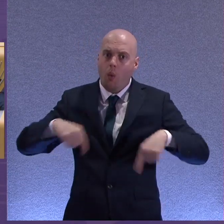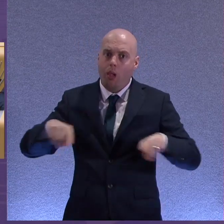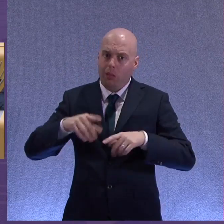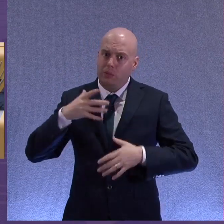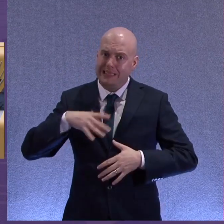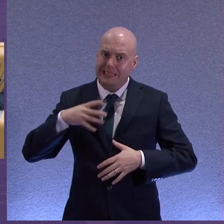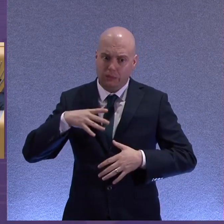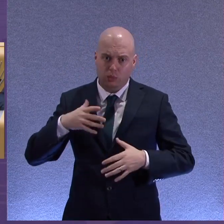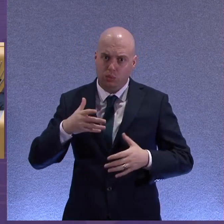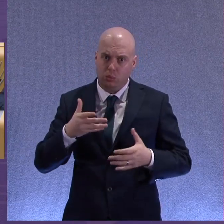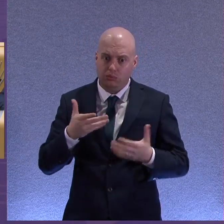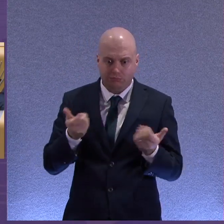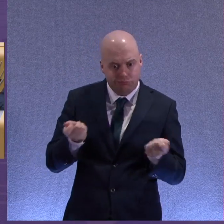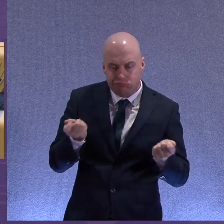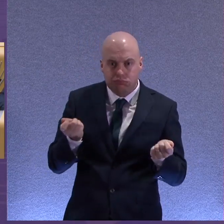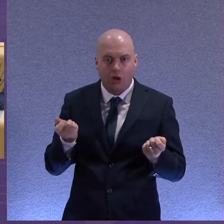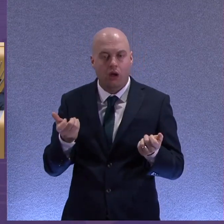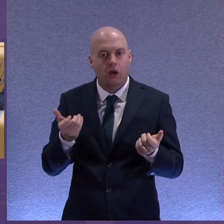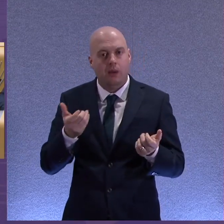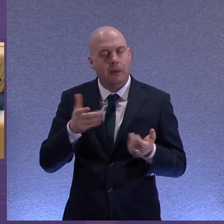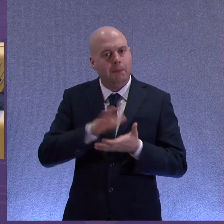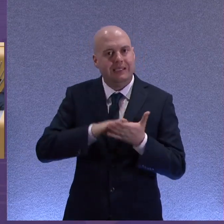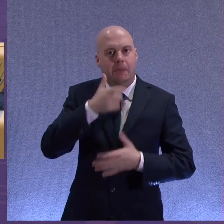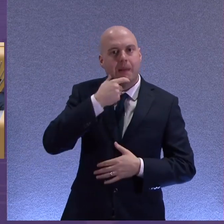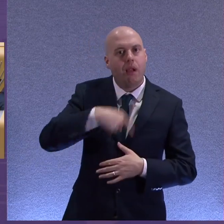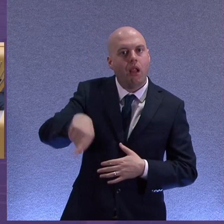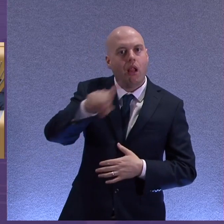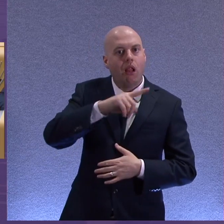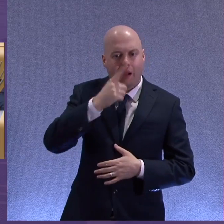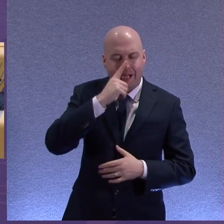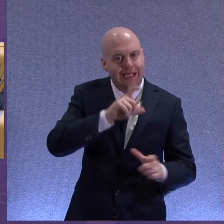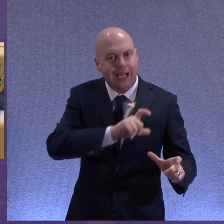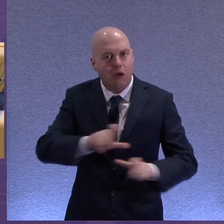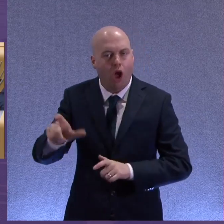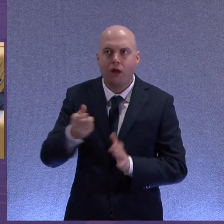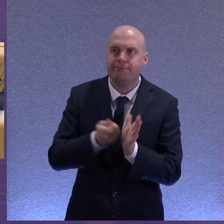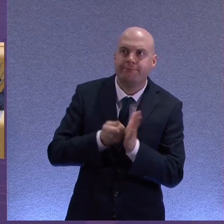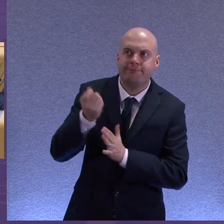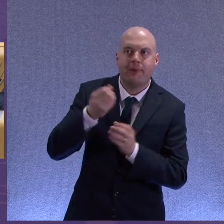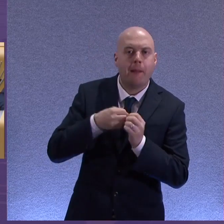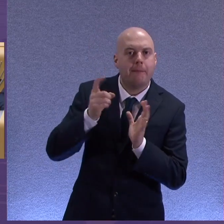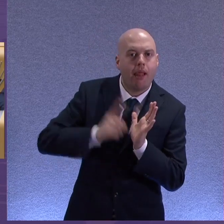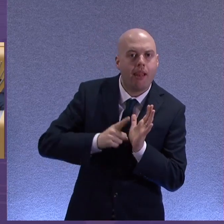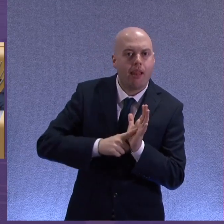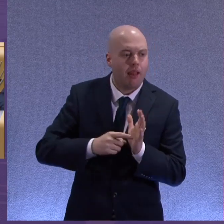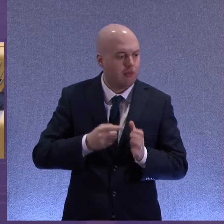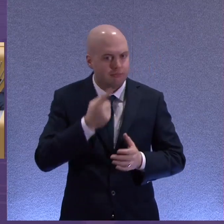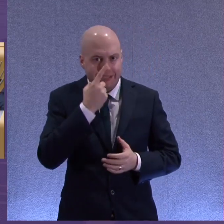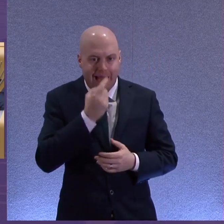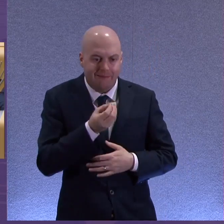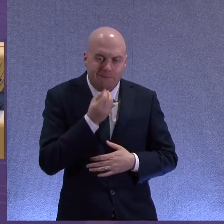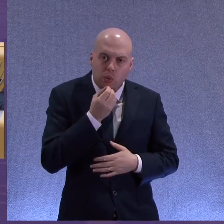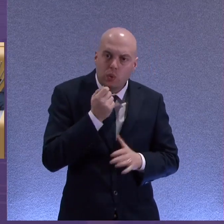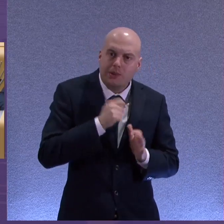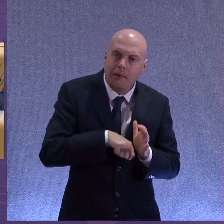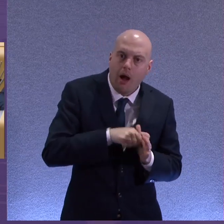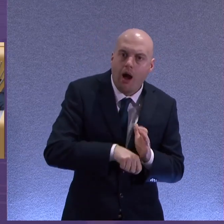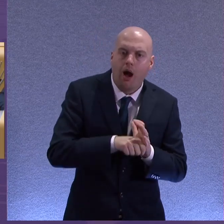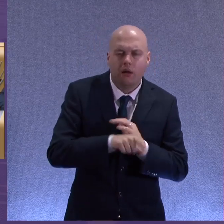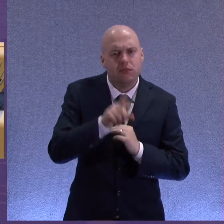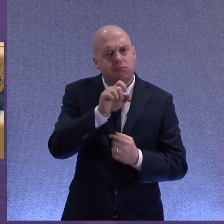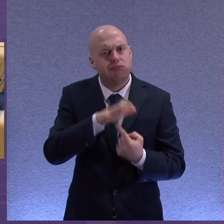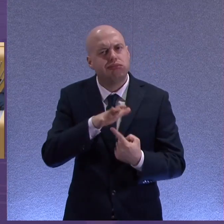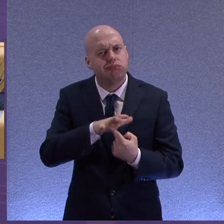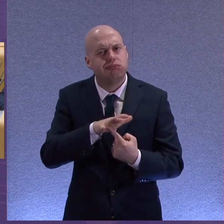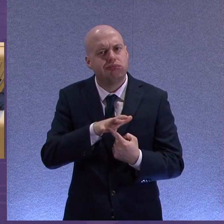themselves and to go about their daily business. And any form of government support is designed to be supportive to people's